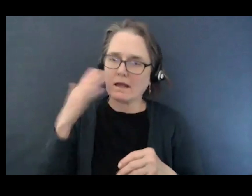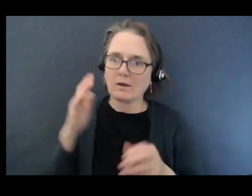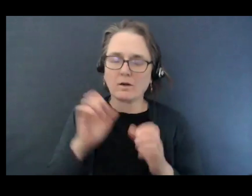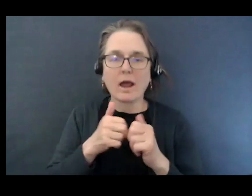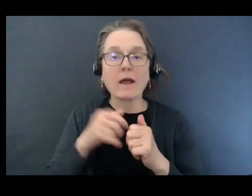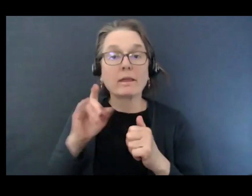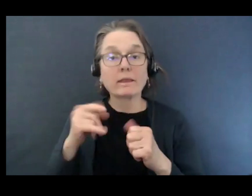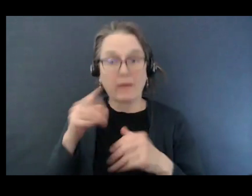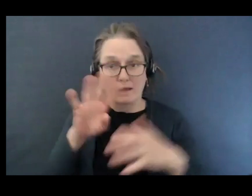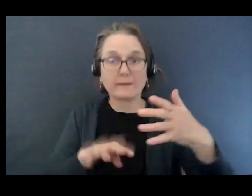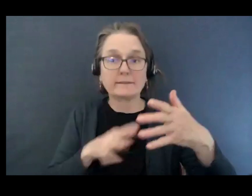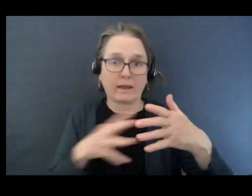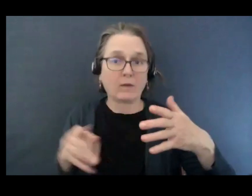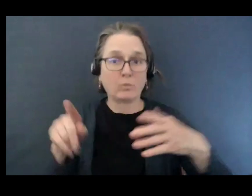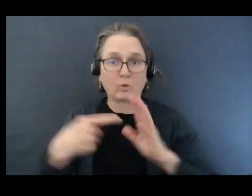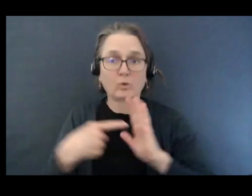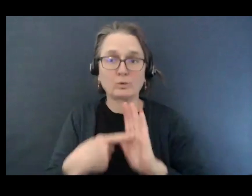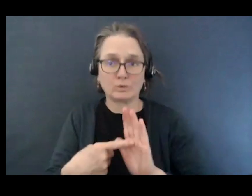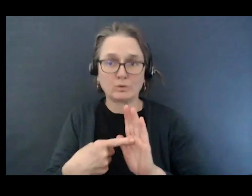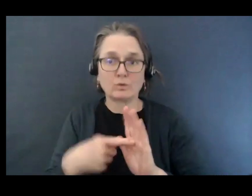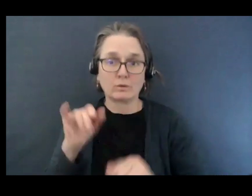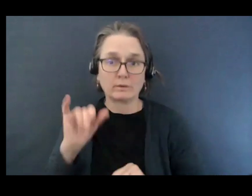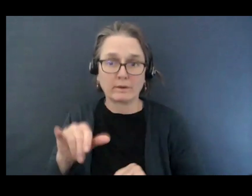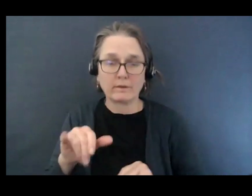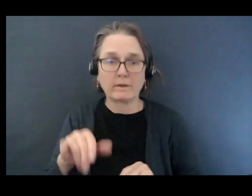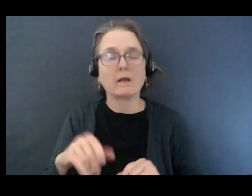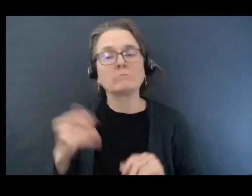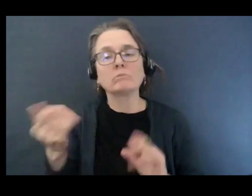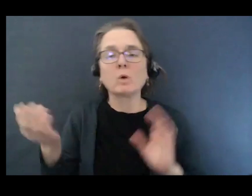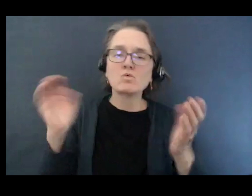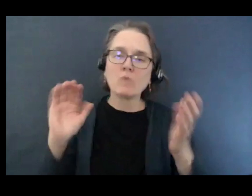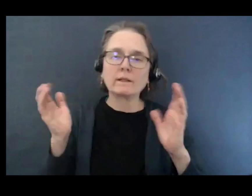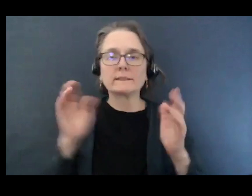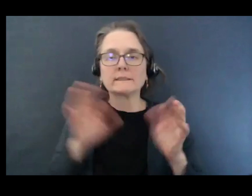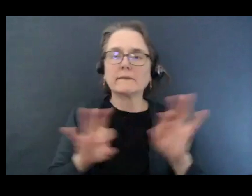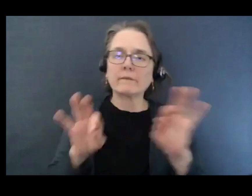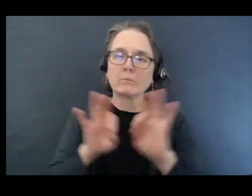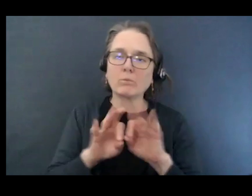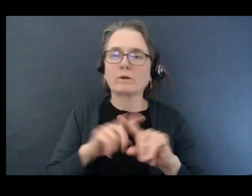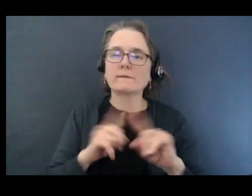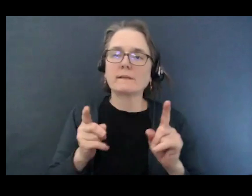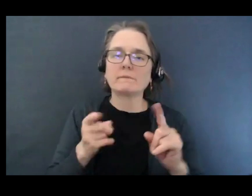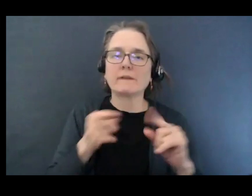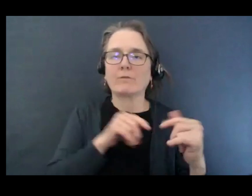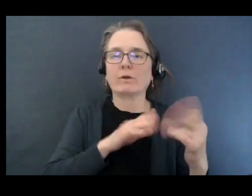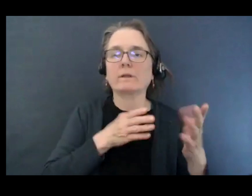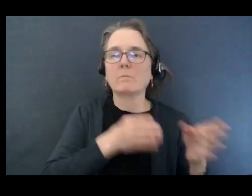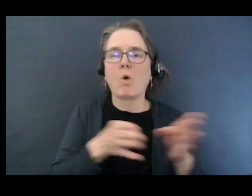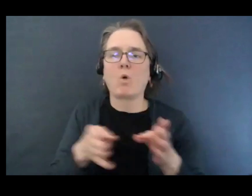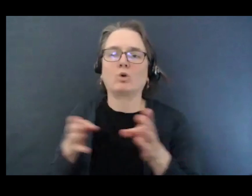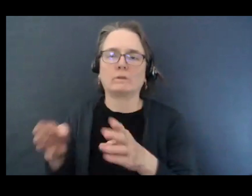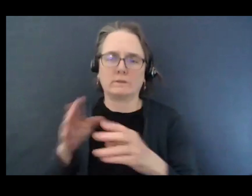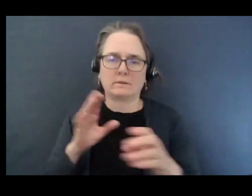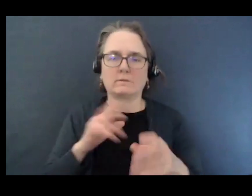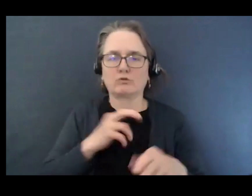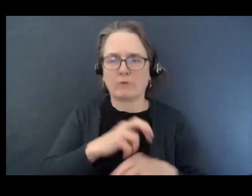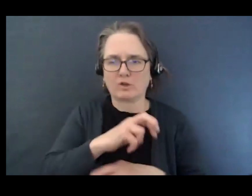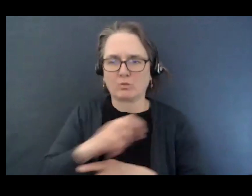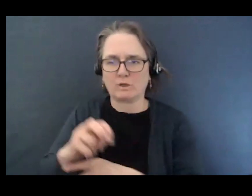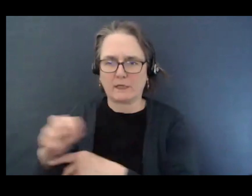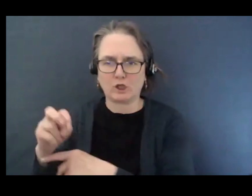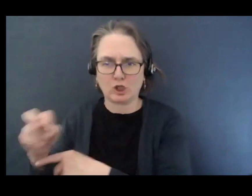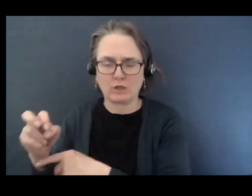the table where you showed like the relative importance of the different modes. And I think that could be